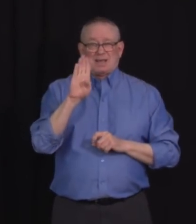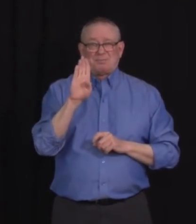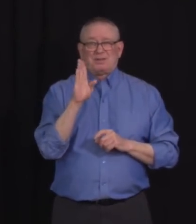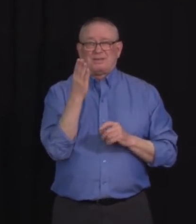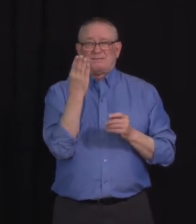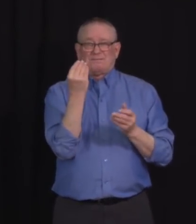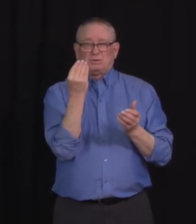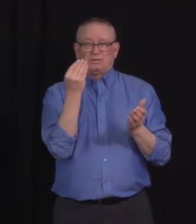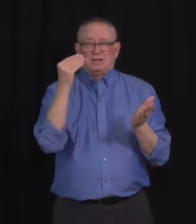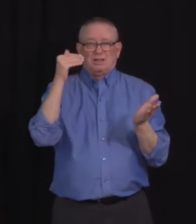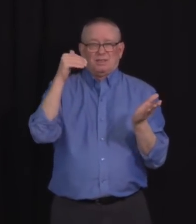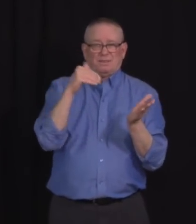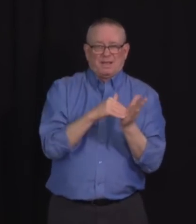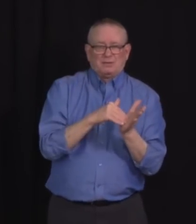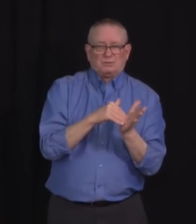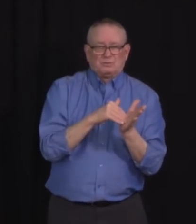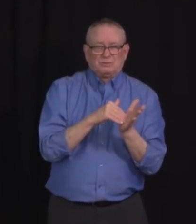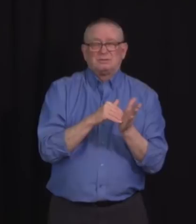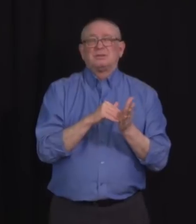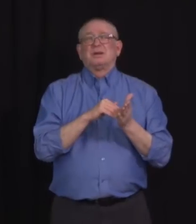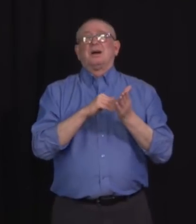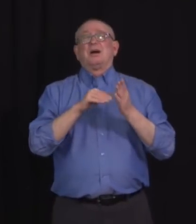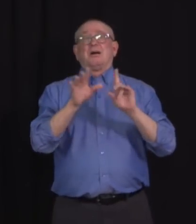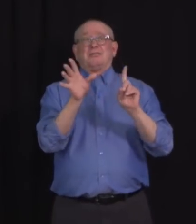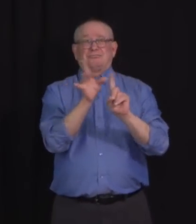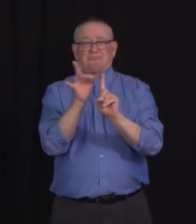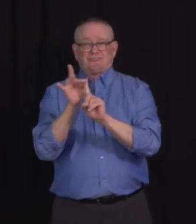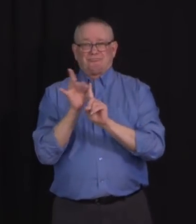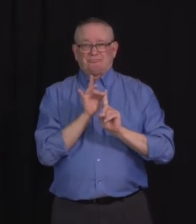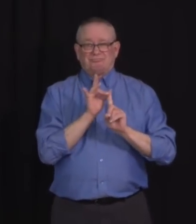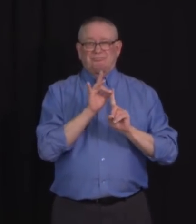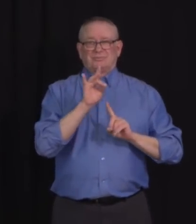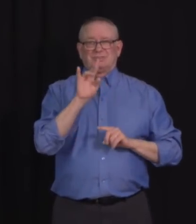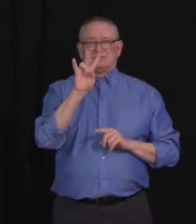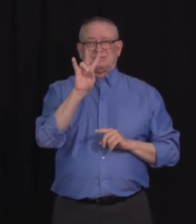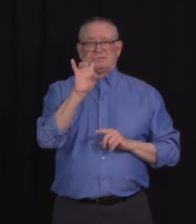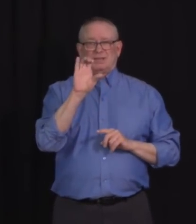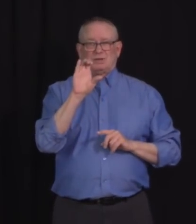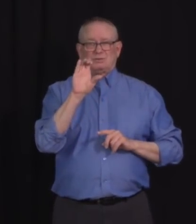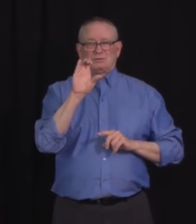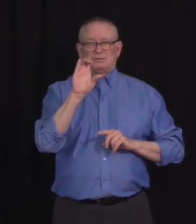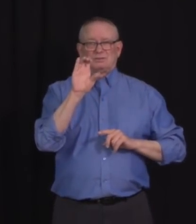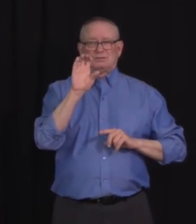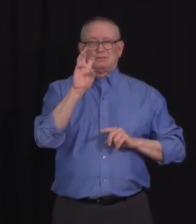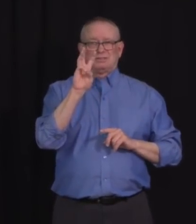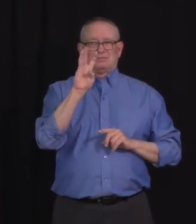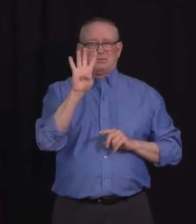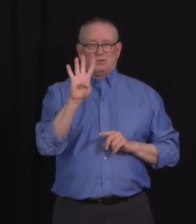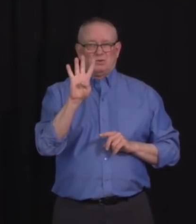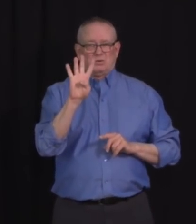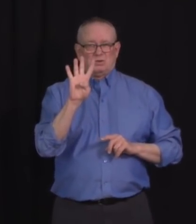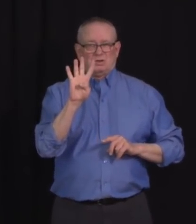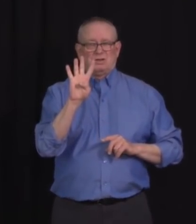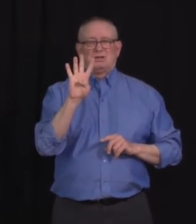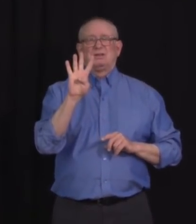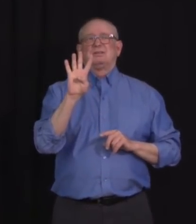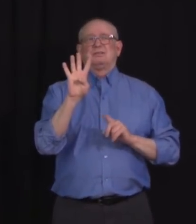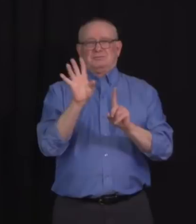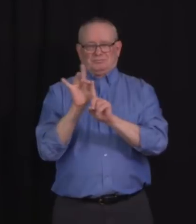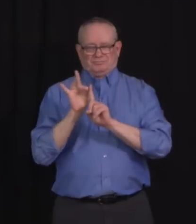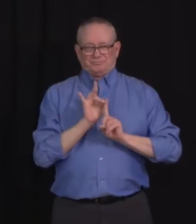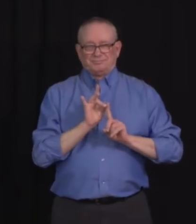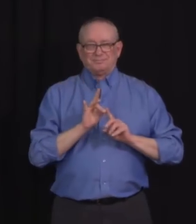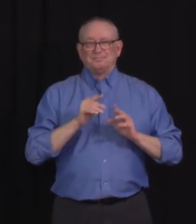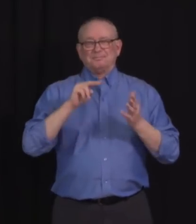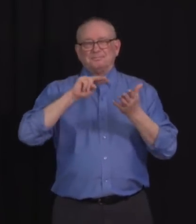about 14,000 tests. Our positivity rate currently stands at about 5.4%. We